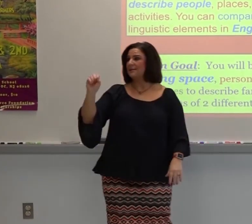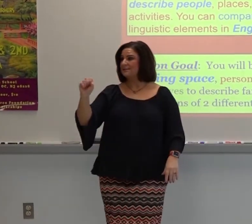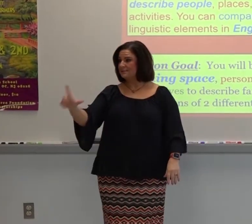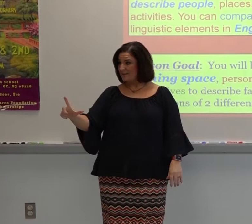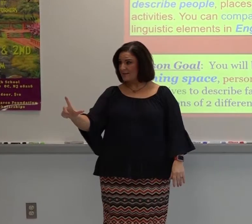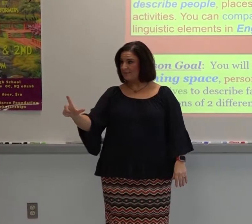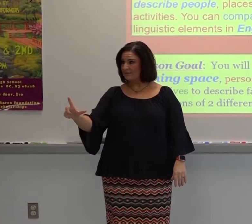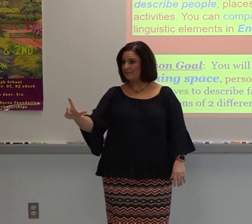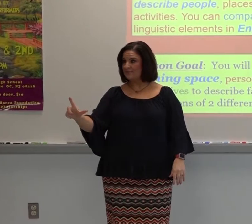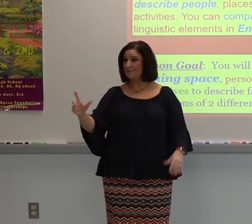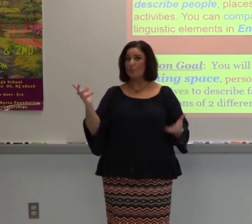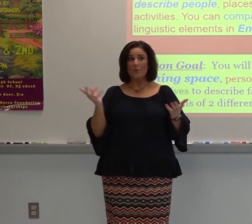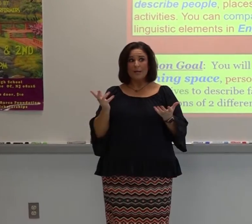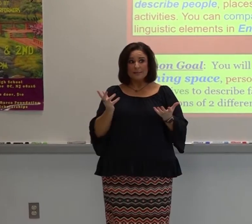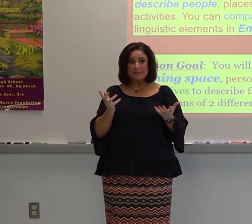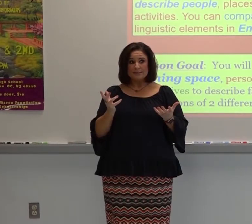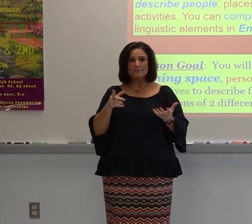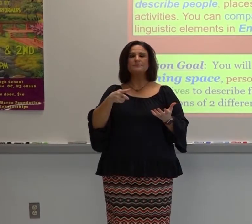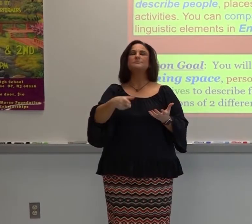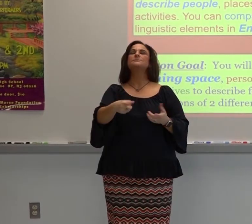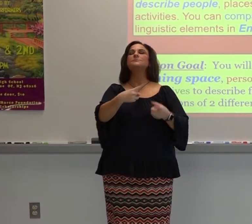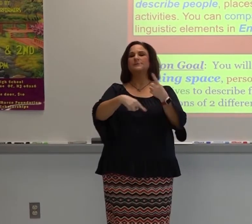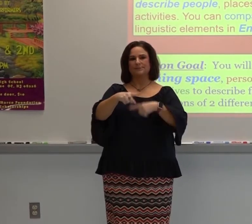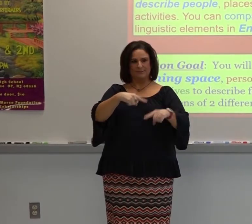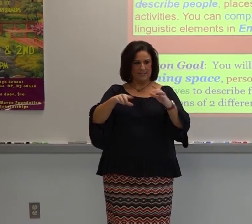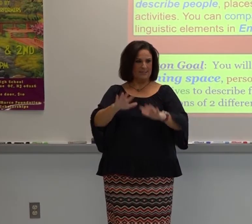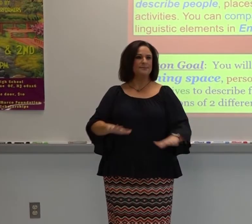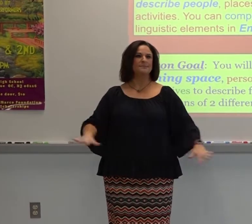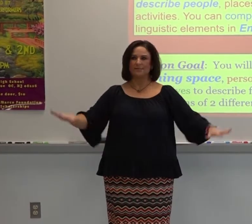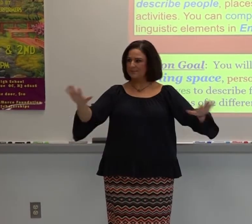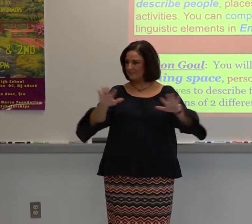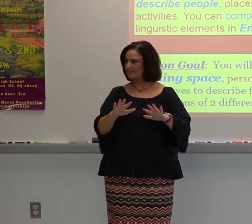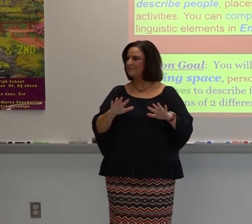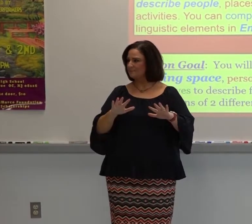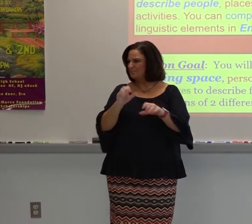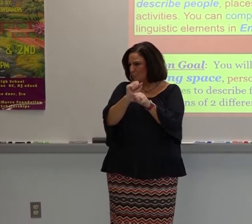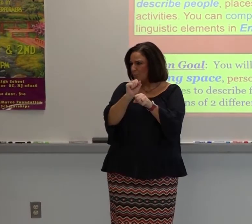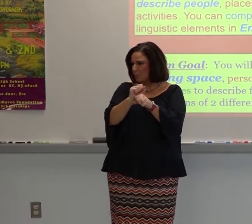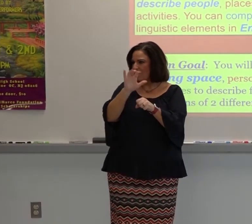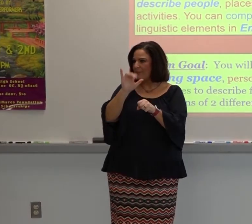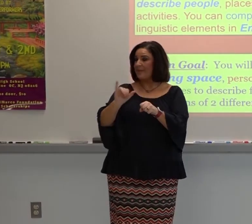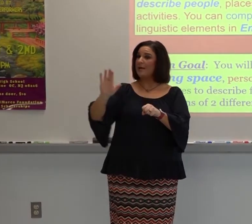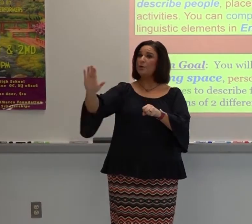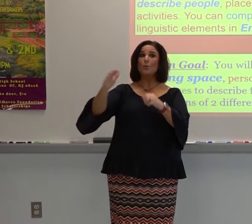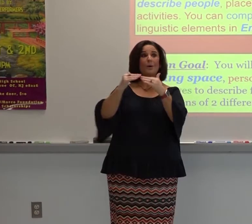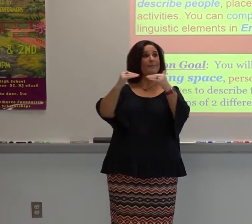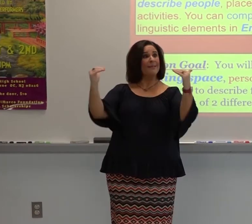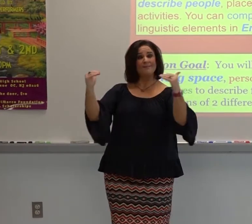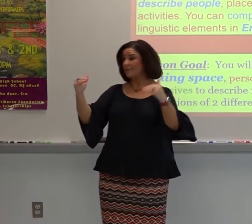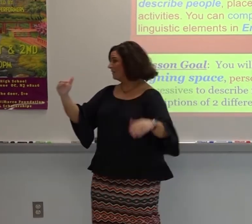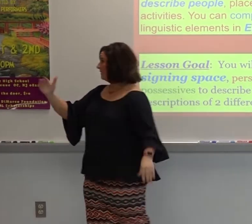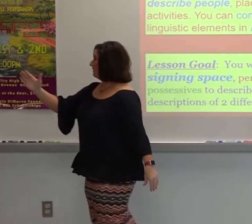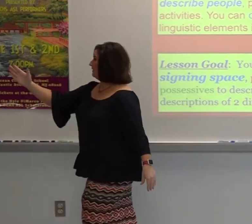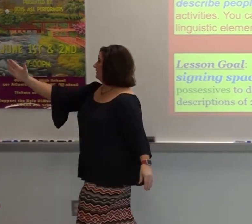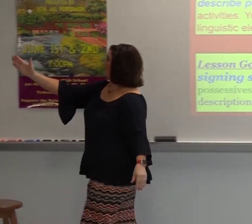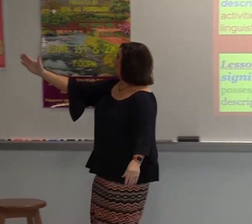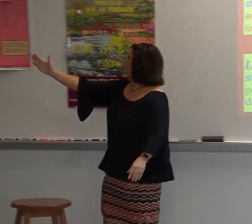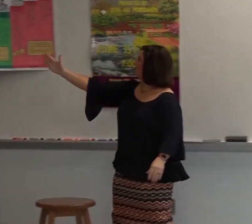it's important that we remember the difference between English and ASL. And one of the biggest differences is using that signing